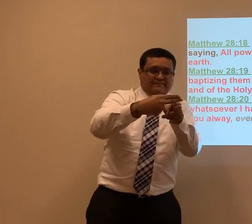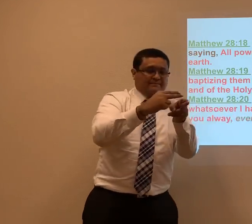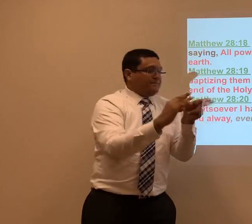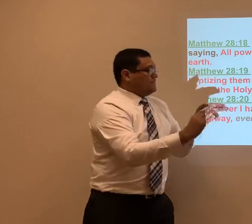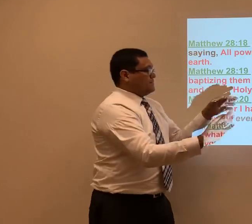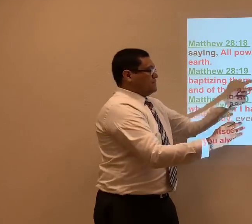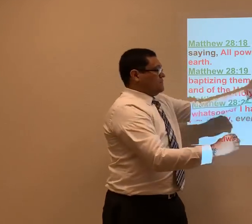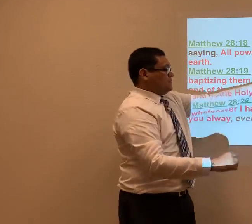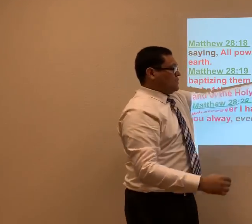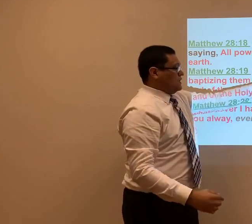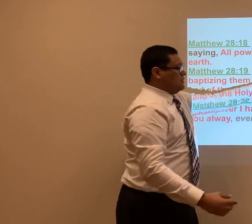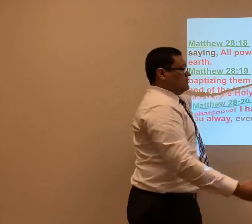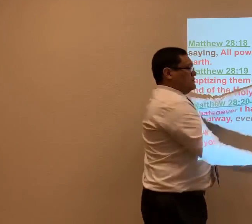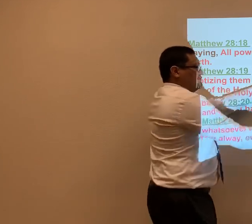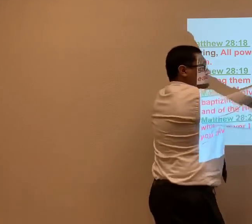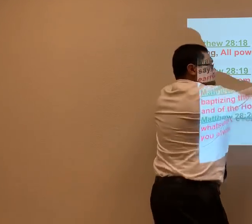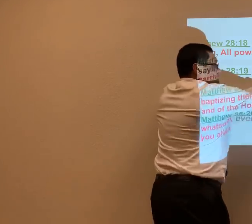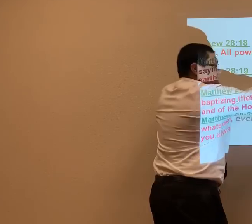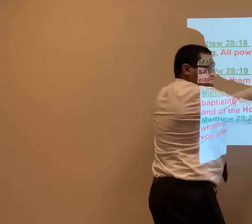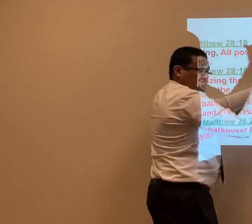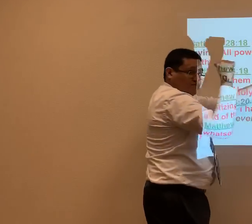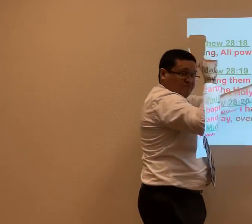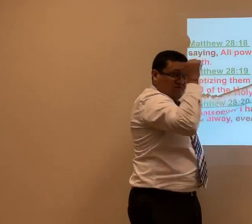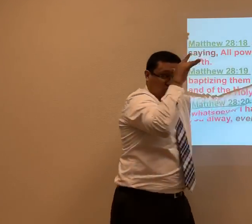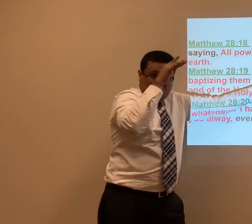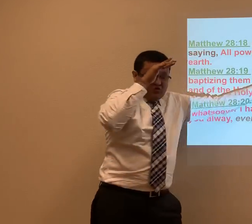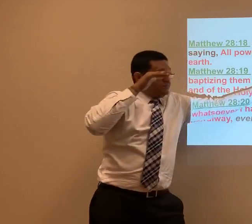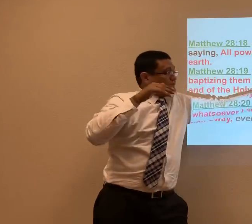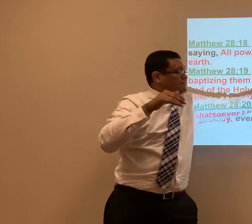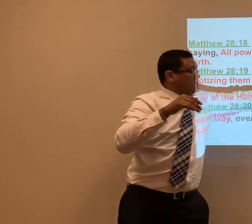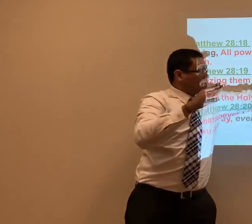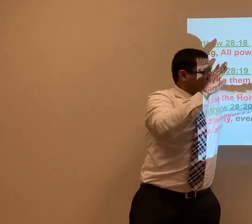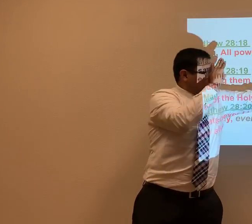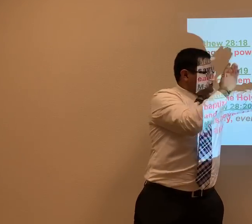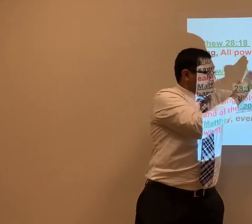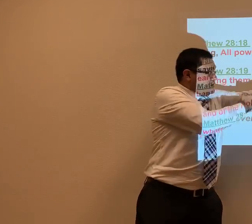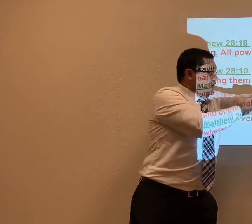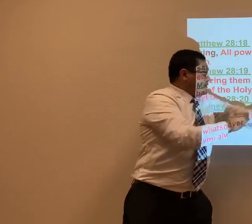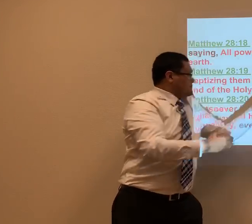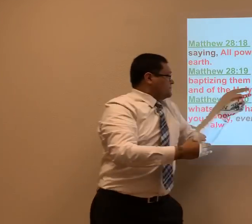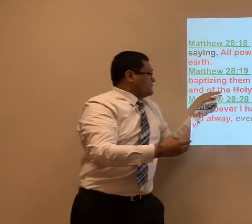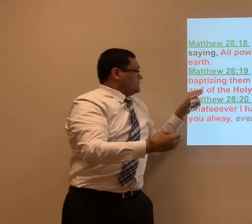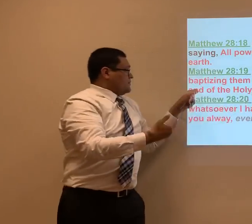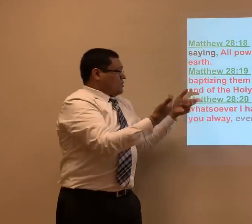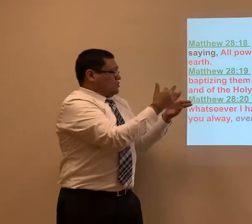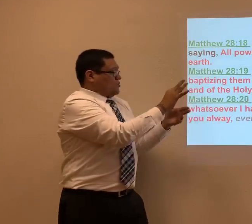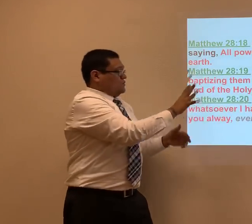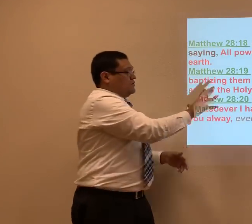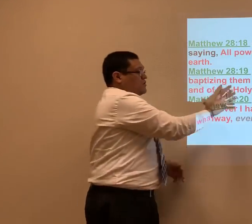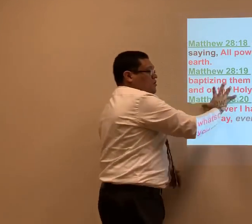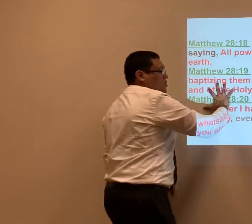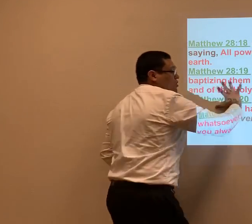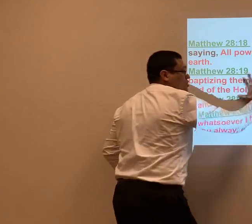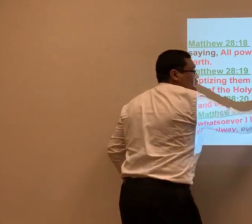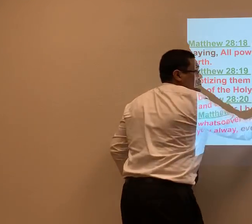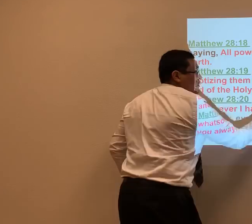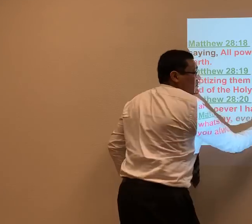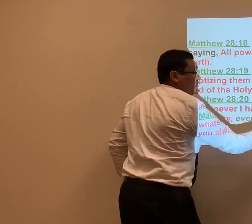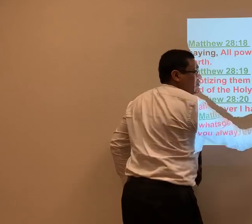singular, it does not have an S on it. It's singular, it says baptizing them in the name of the Father and of the Son and of the Holy